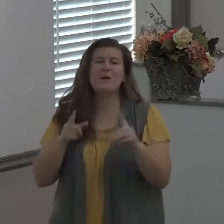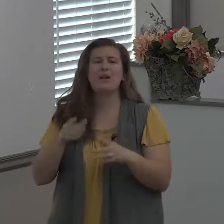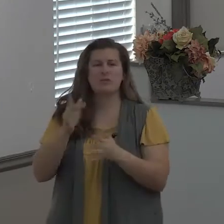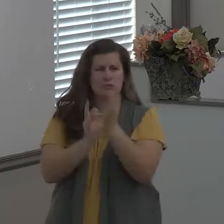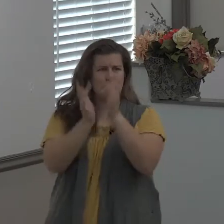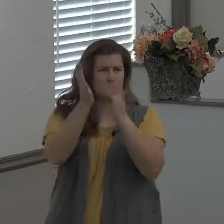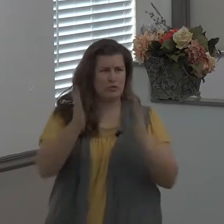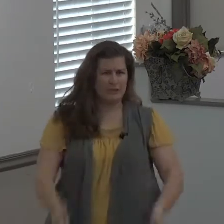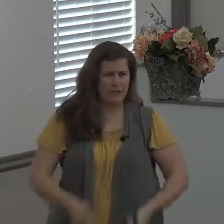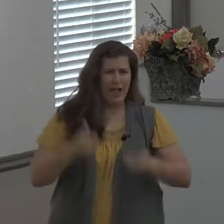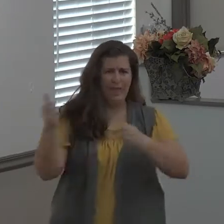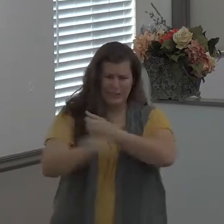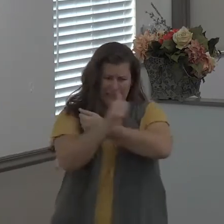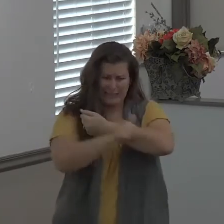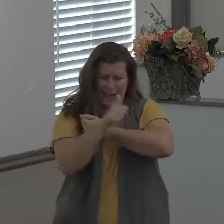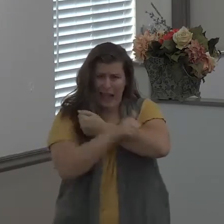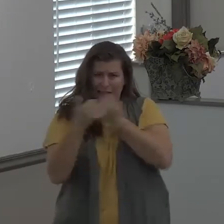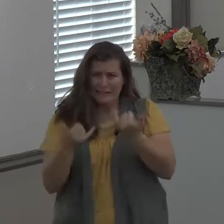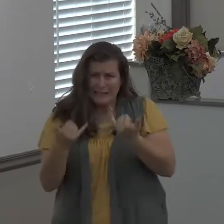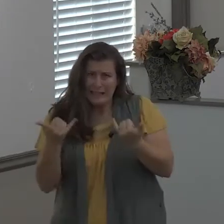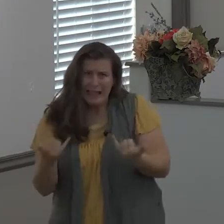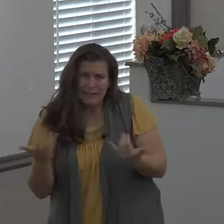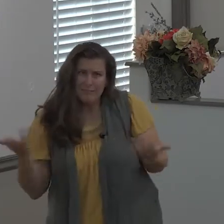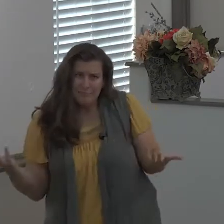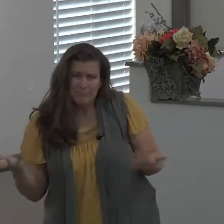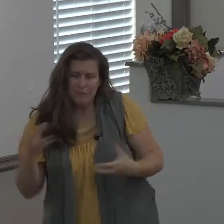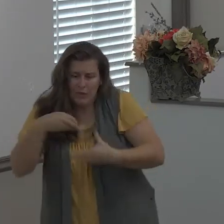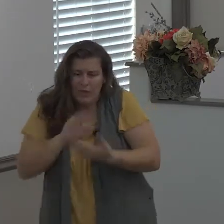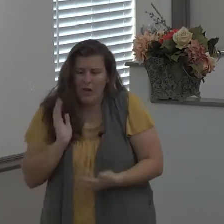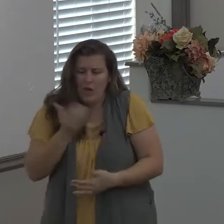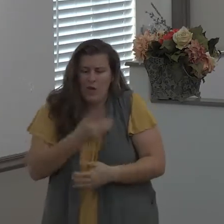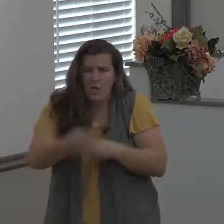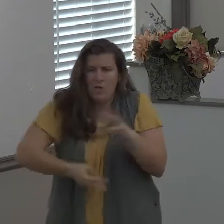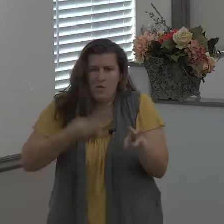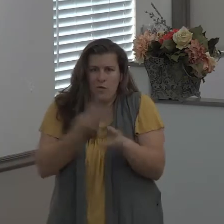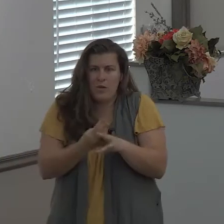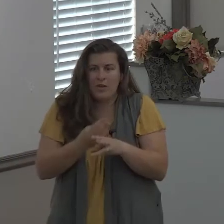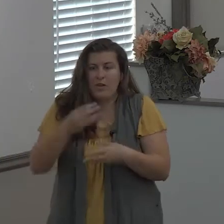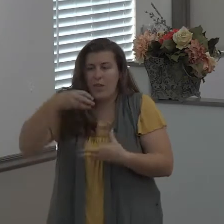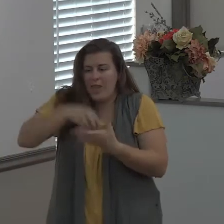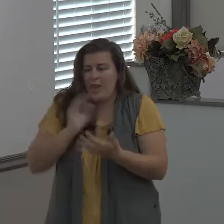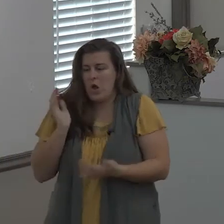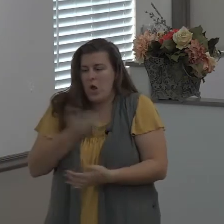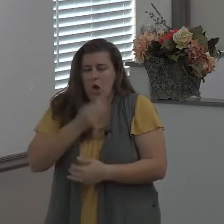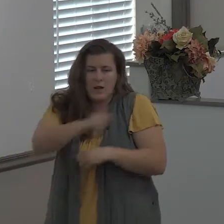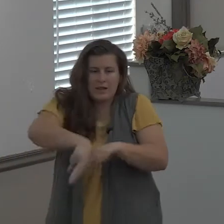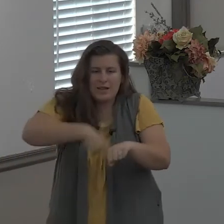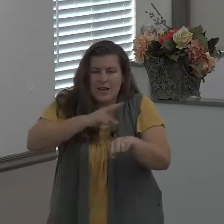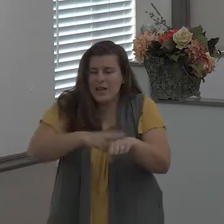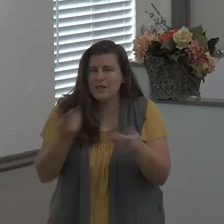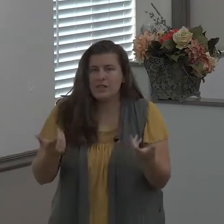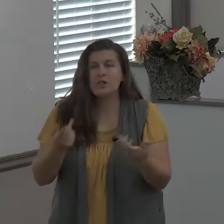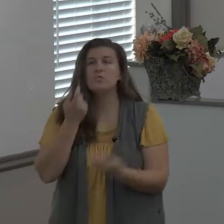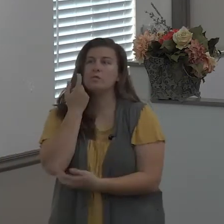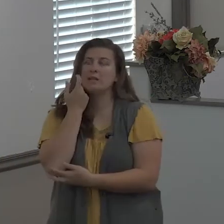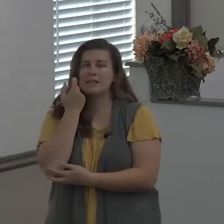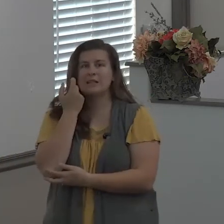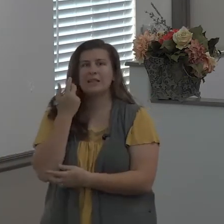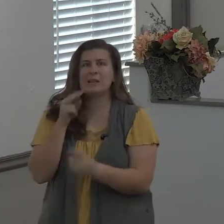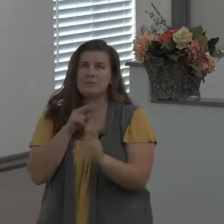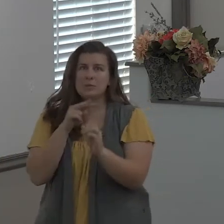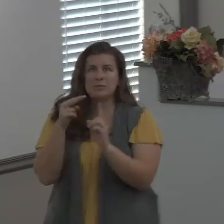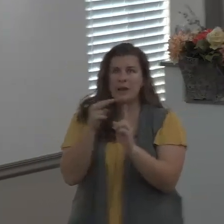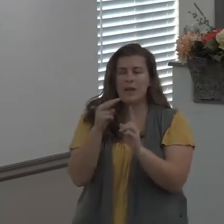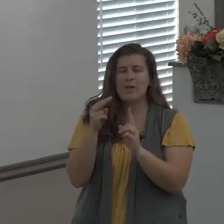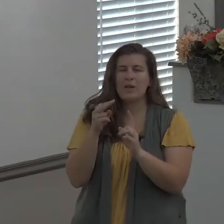the news, and this might take you by shock, but Christianity is under attack in our world today. It's